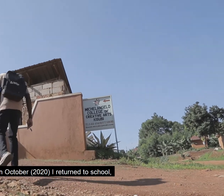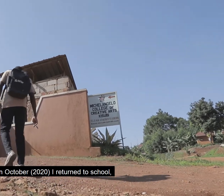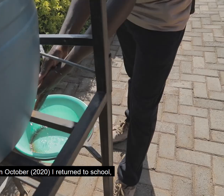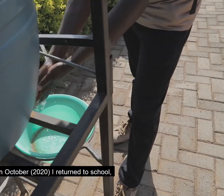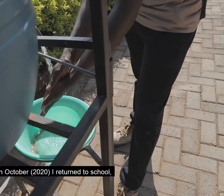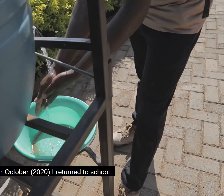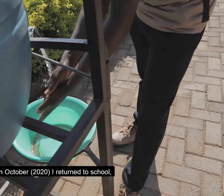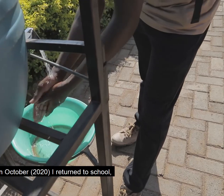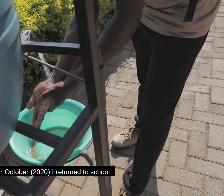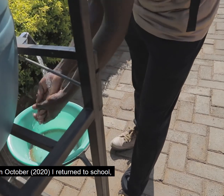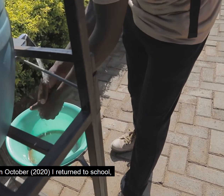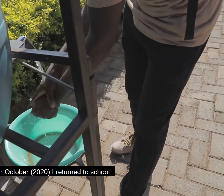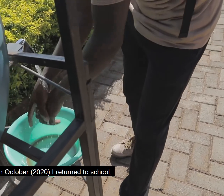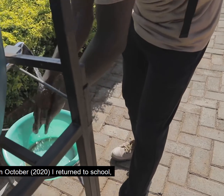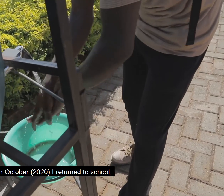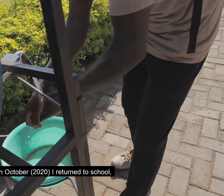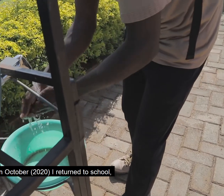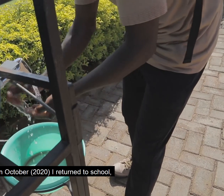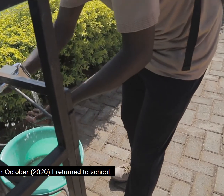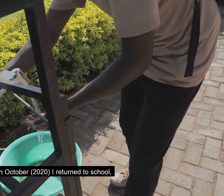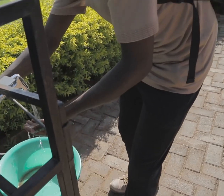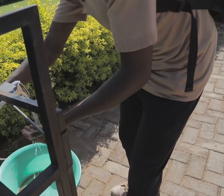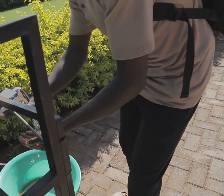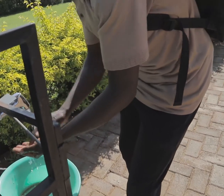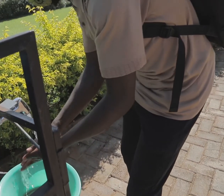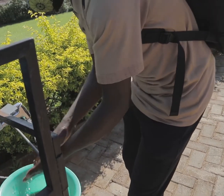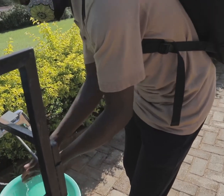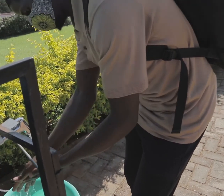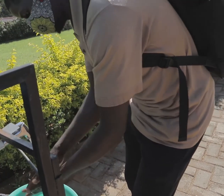In October, I returned to school.